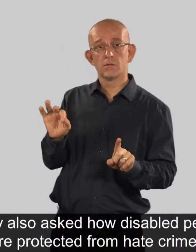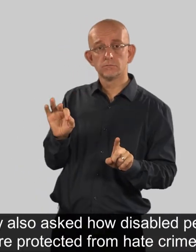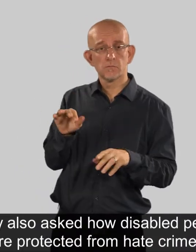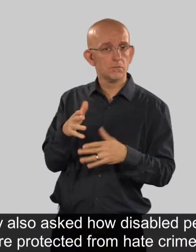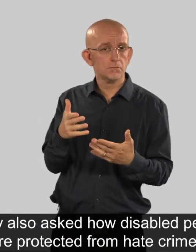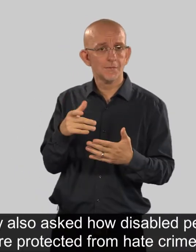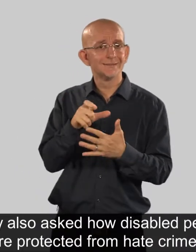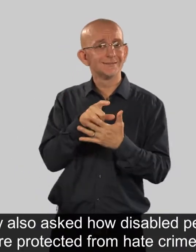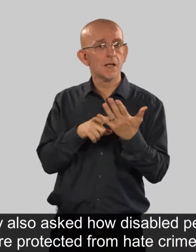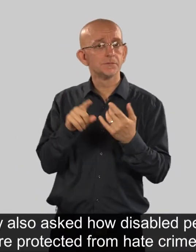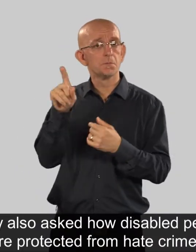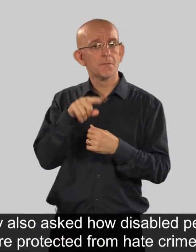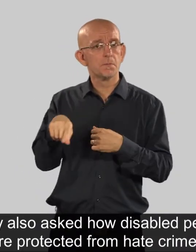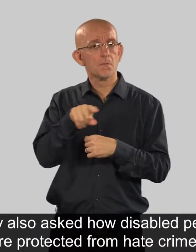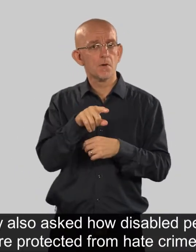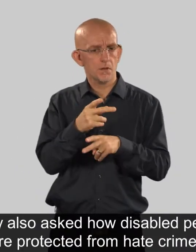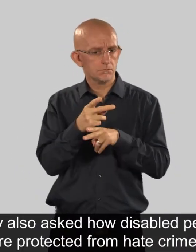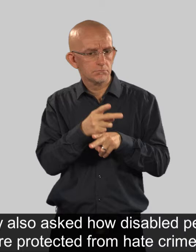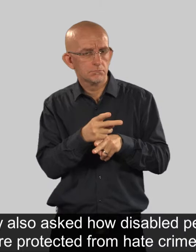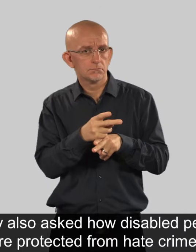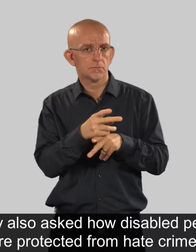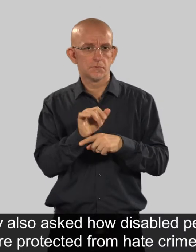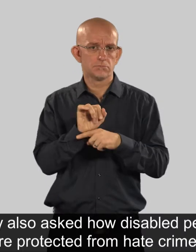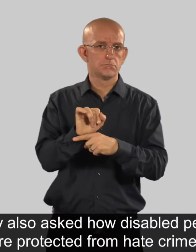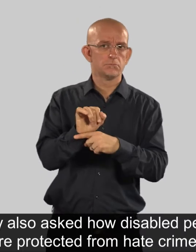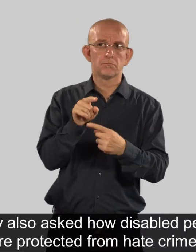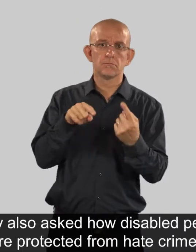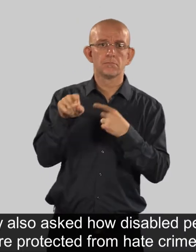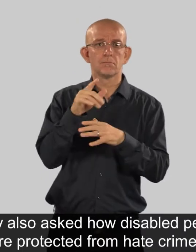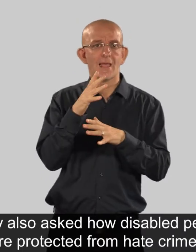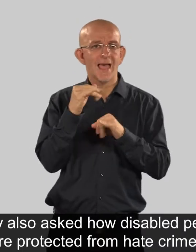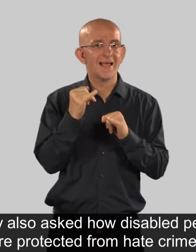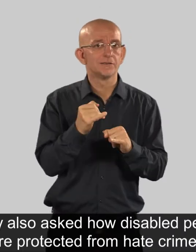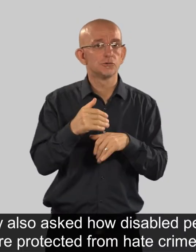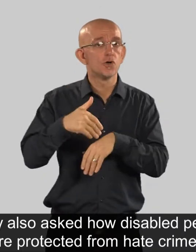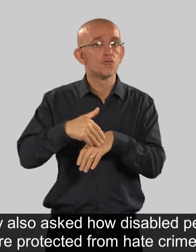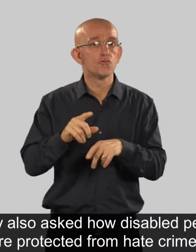They also asked how disabled people are protected from hate crimes.